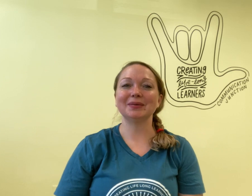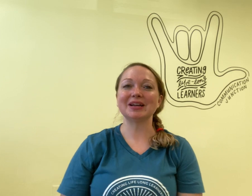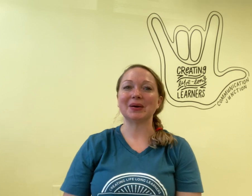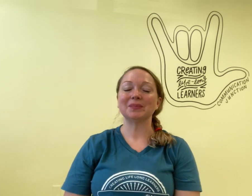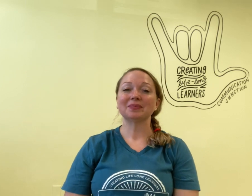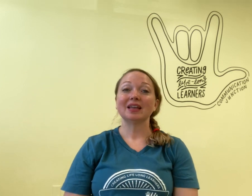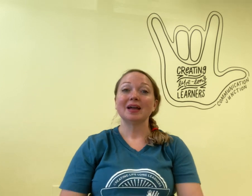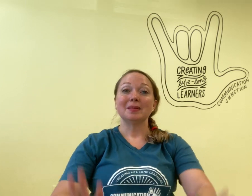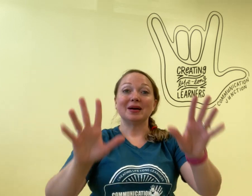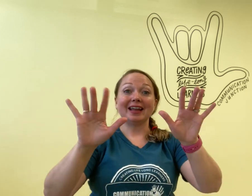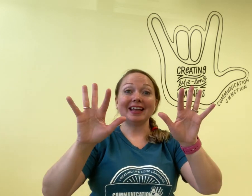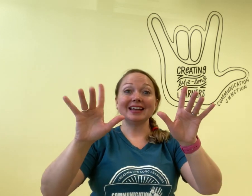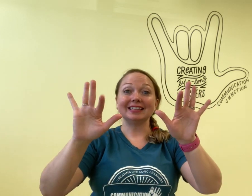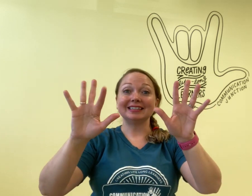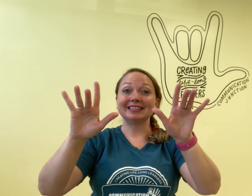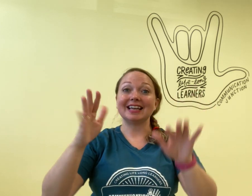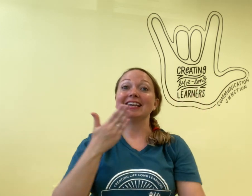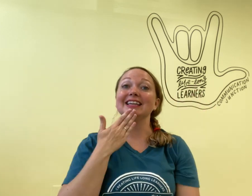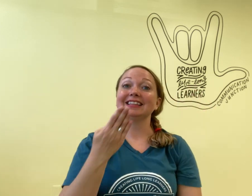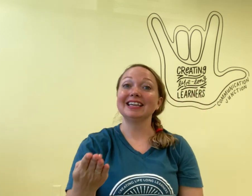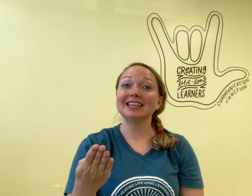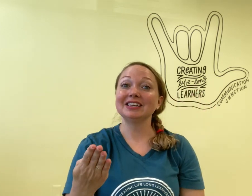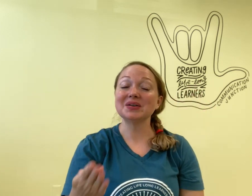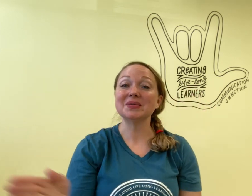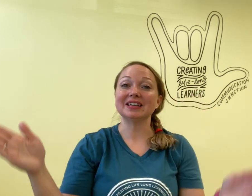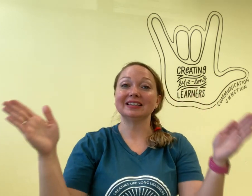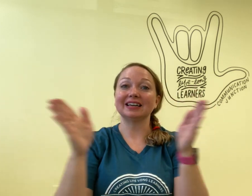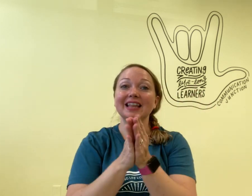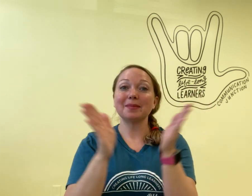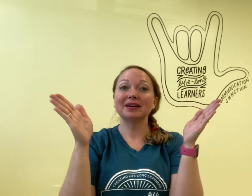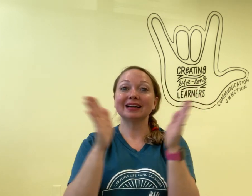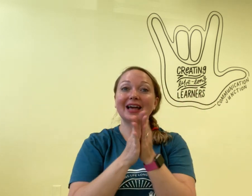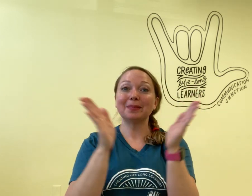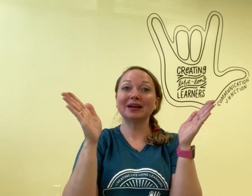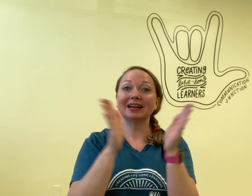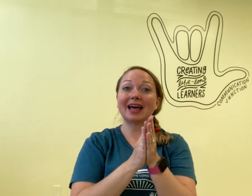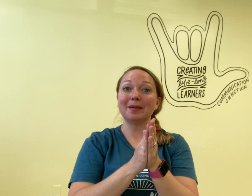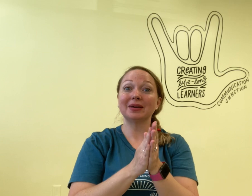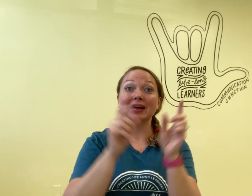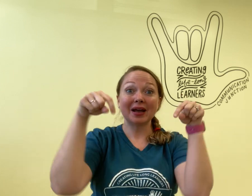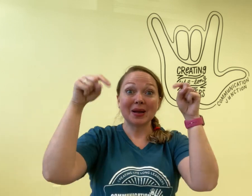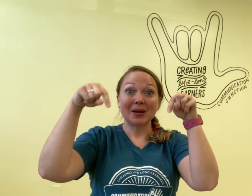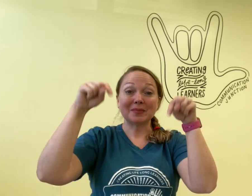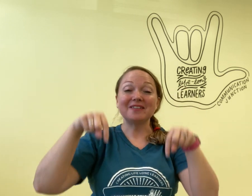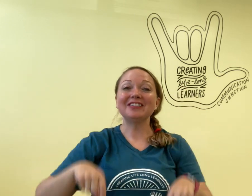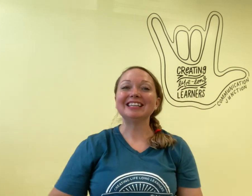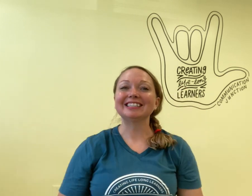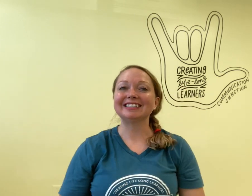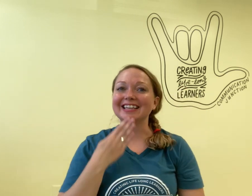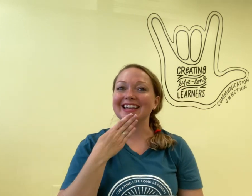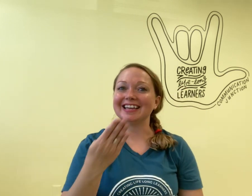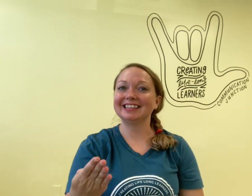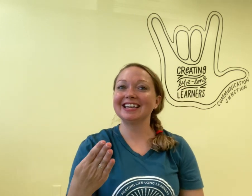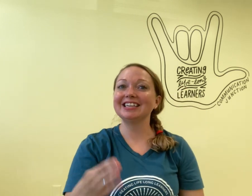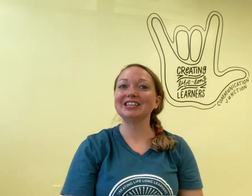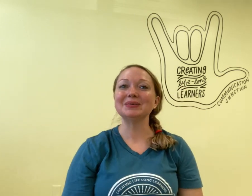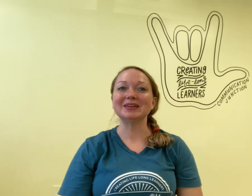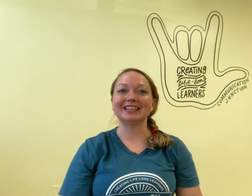go. My hands say thank you with a clap, clap, clap. My feet say thank you with a